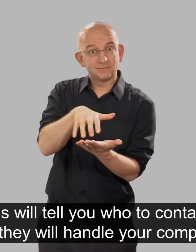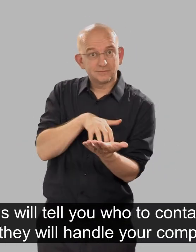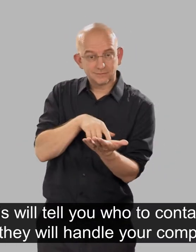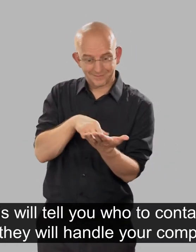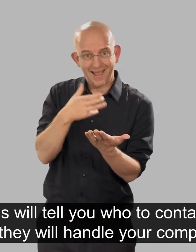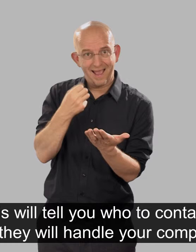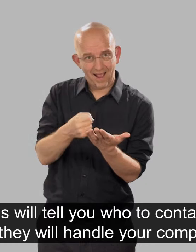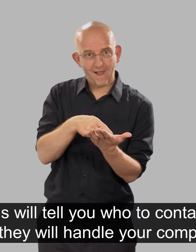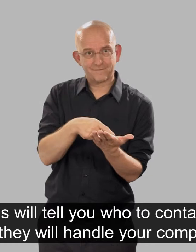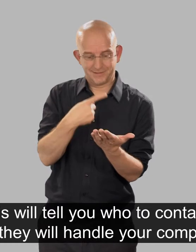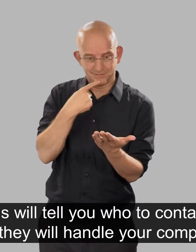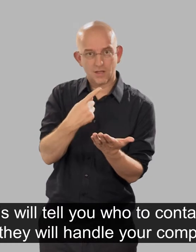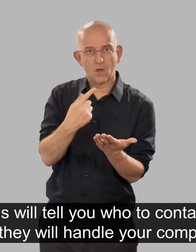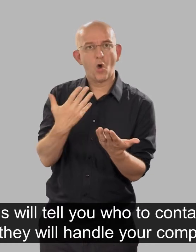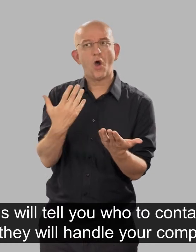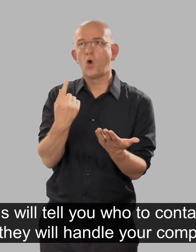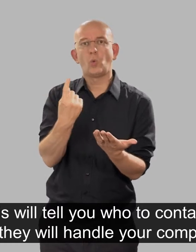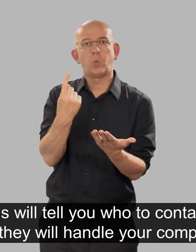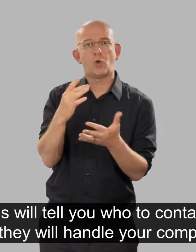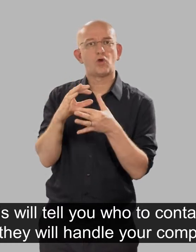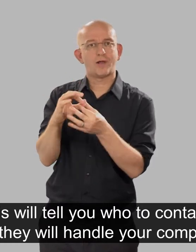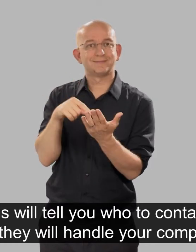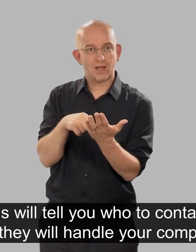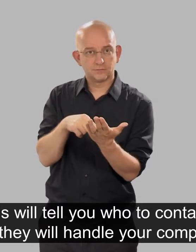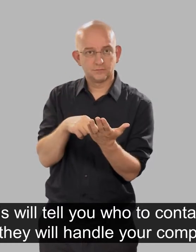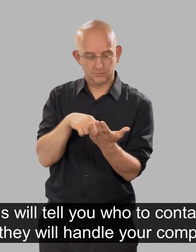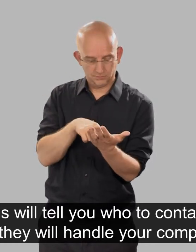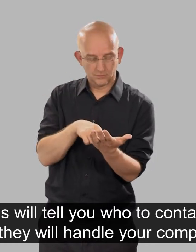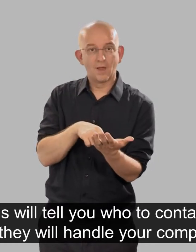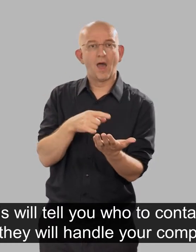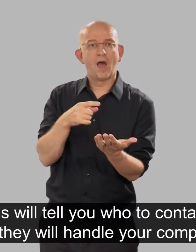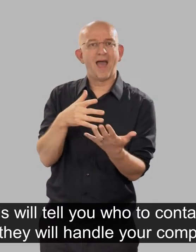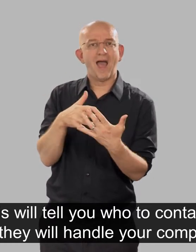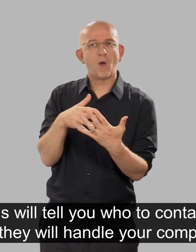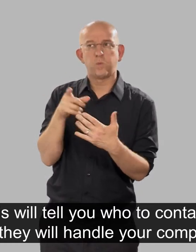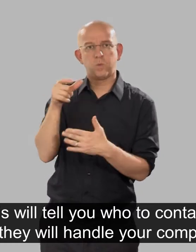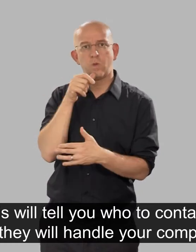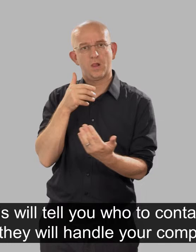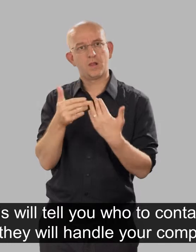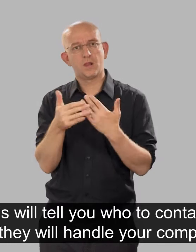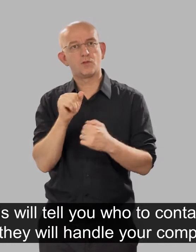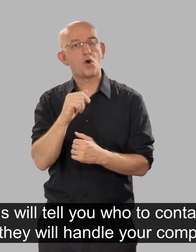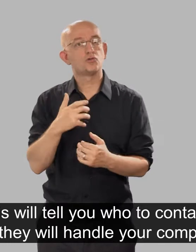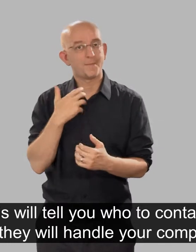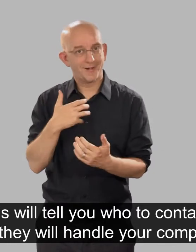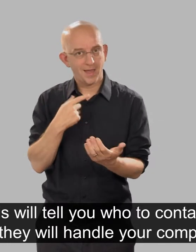This will tell you who to contact, how they will handle your complaint,